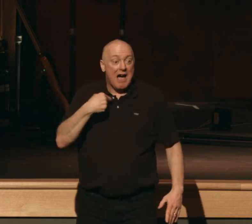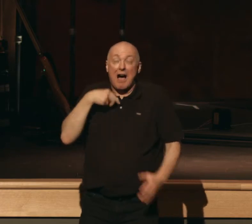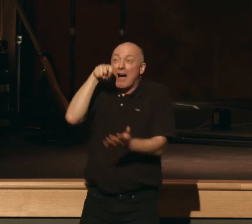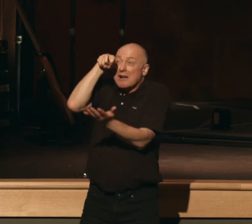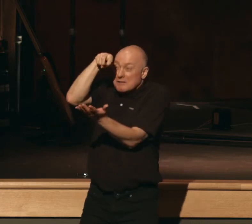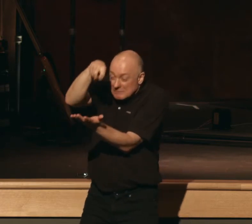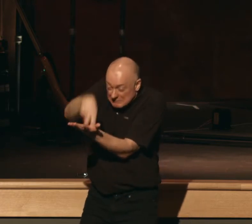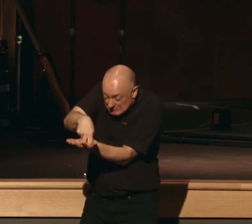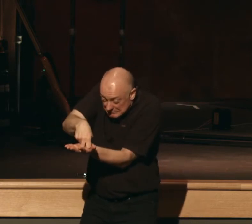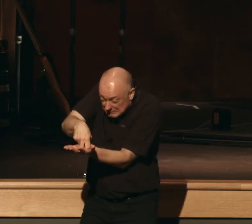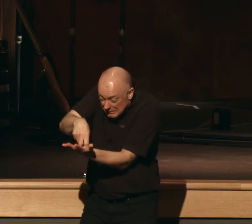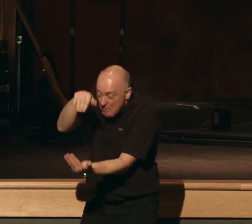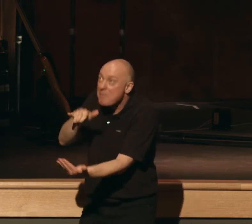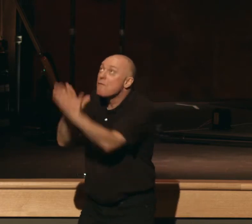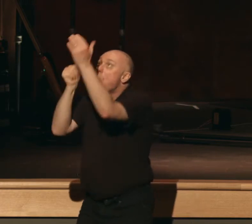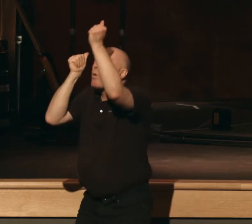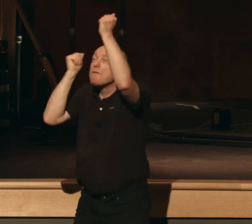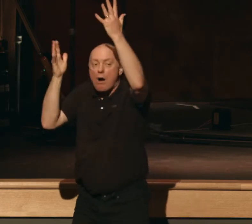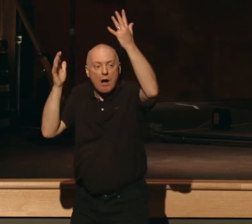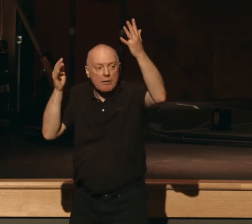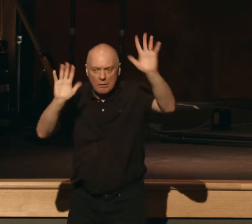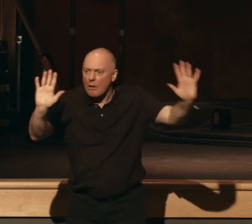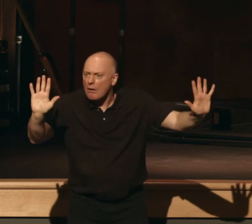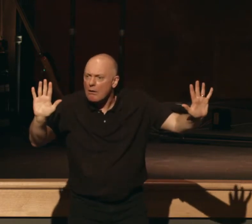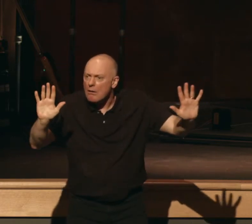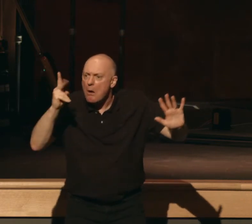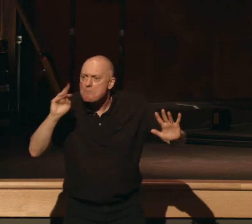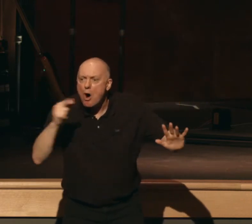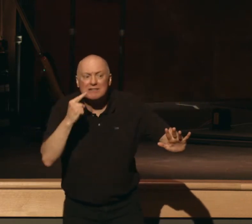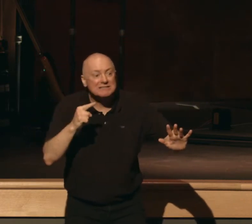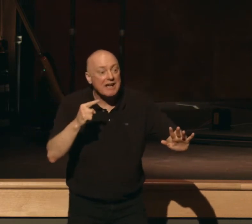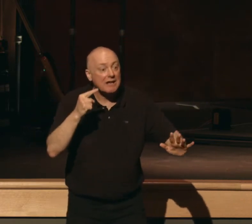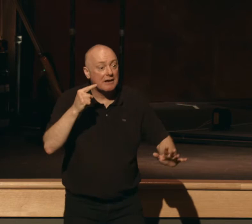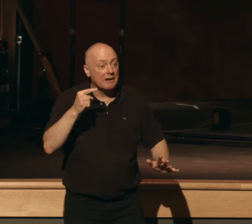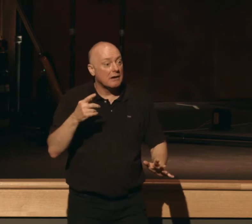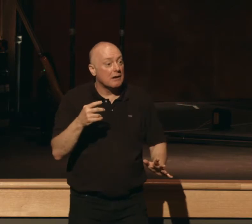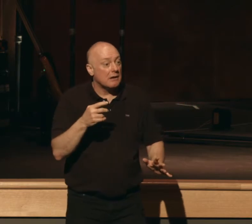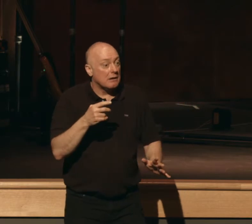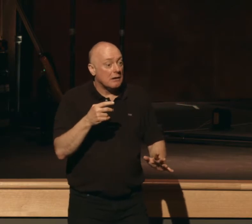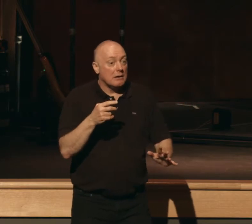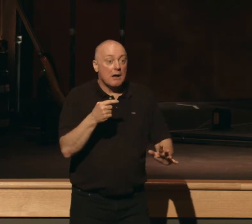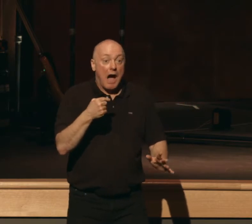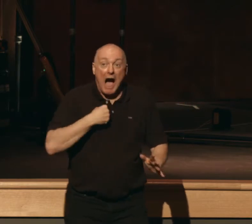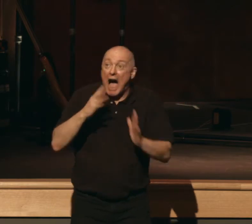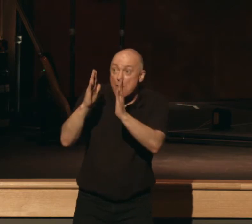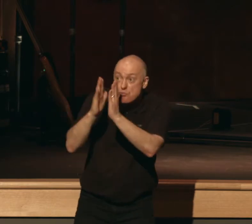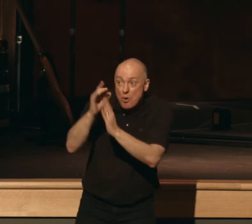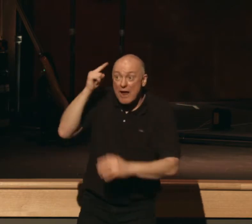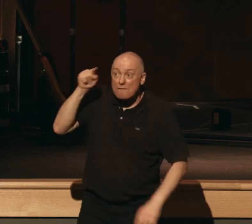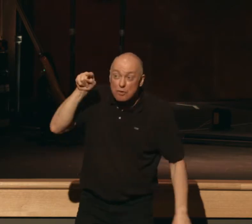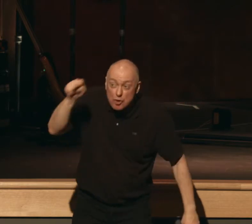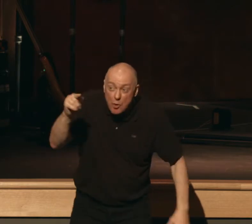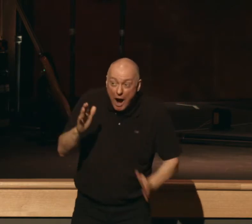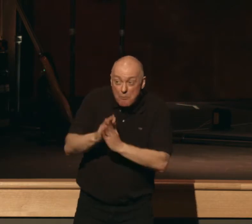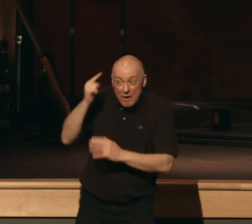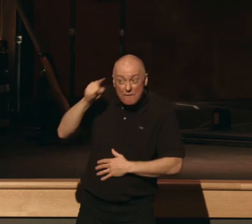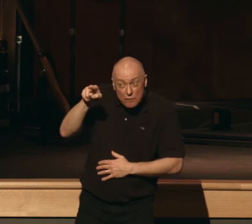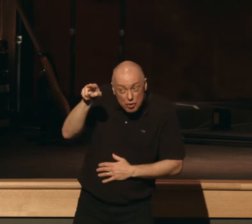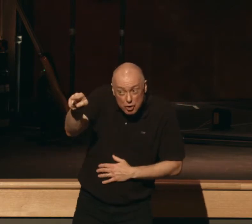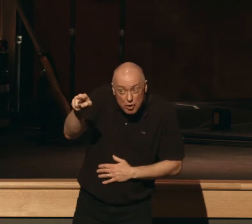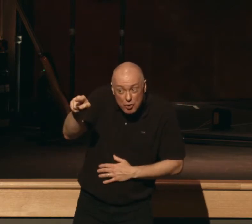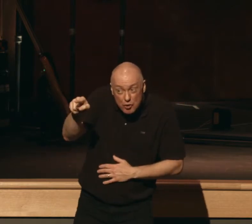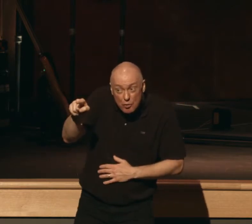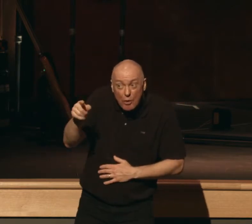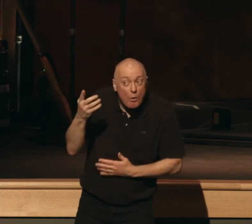my knees before the Father." So in other words, Paul's saying, for this reason, Ephesians, I'm praying for you, Ephesians,